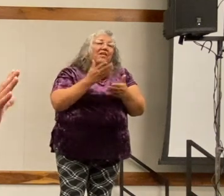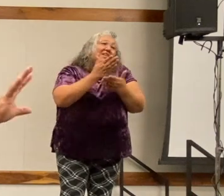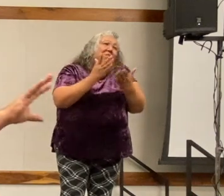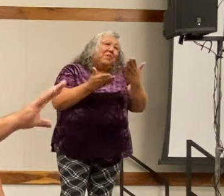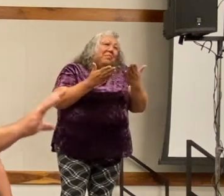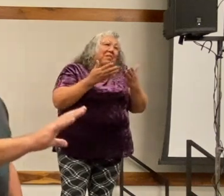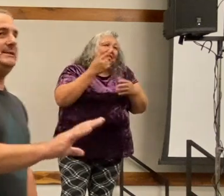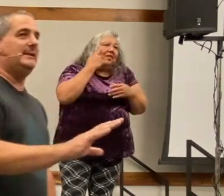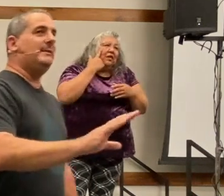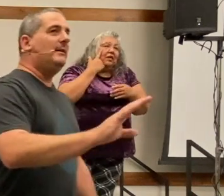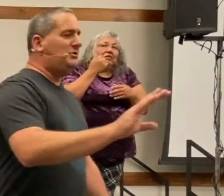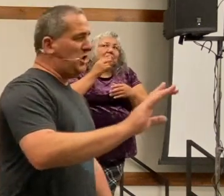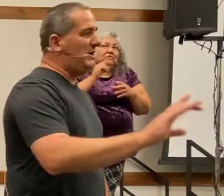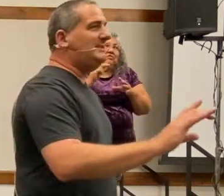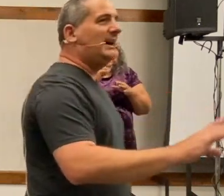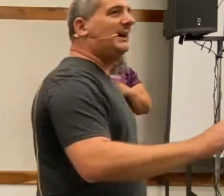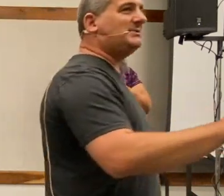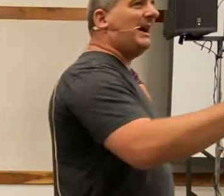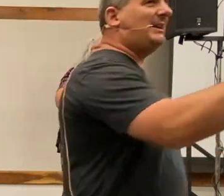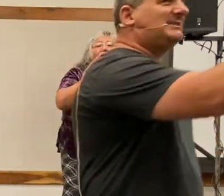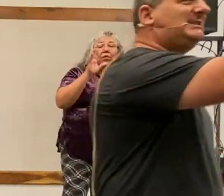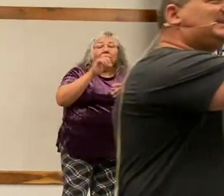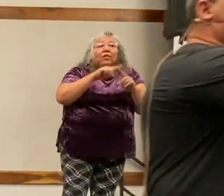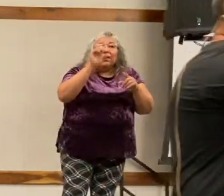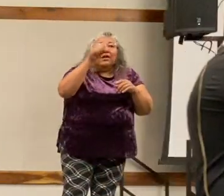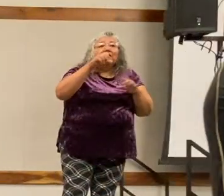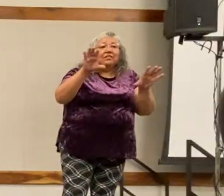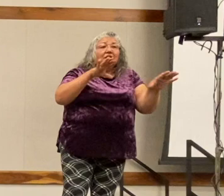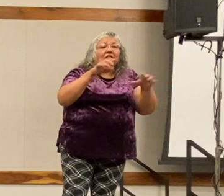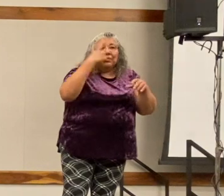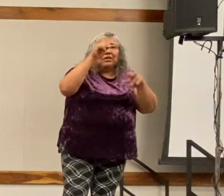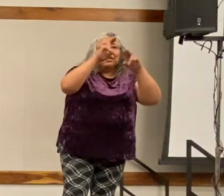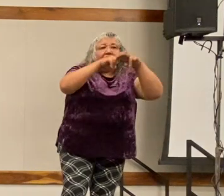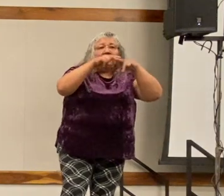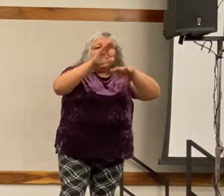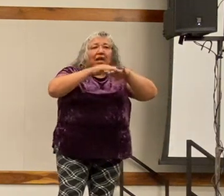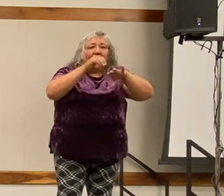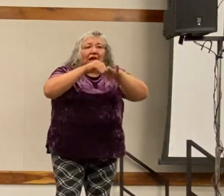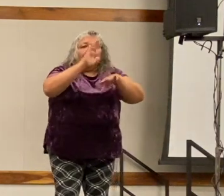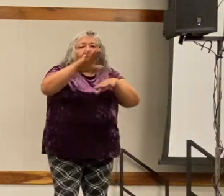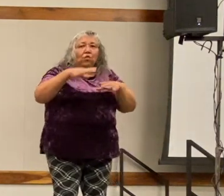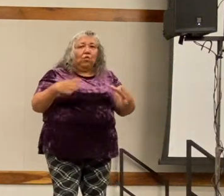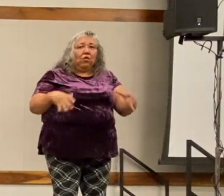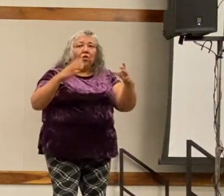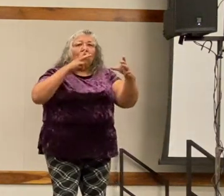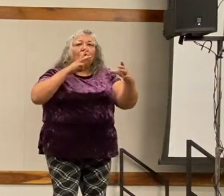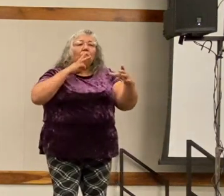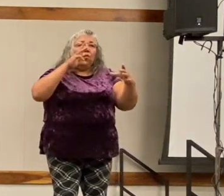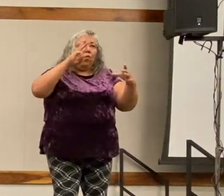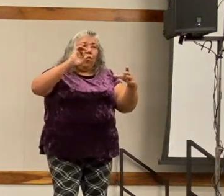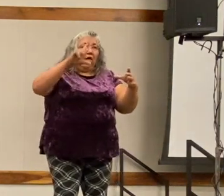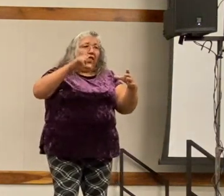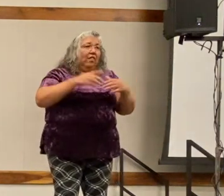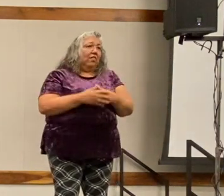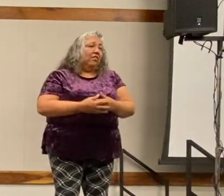be thinking, no, he doesn't. No, he does, right? Because he's sitting at your well. My question